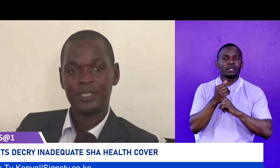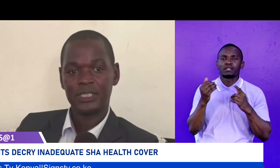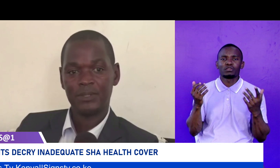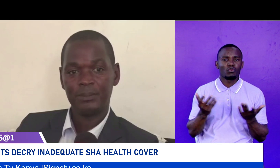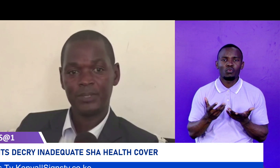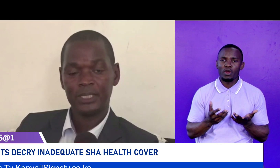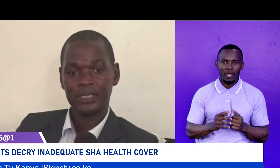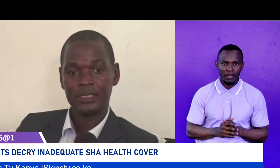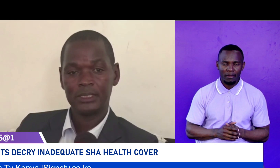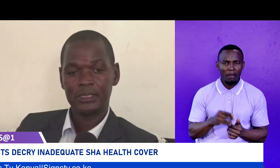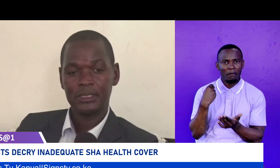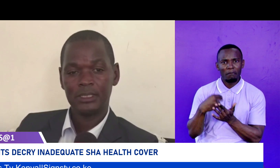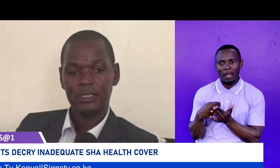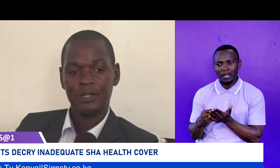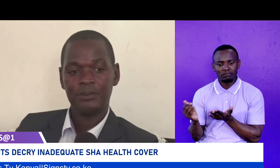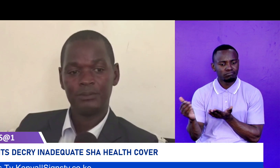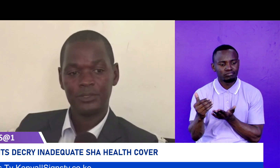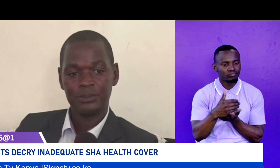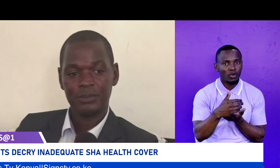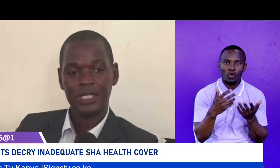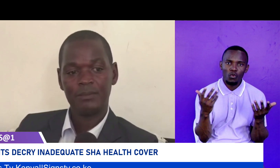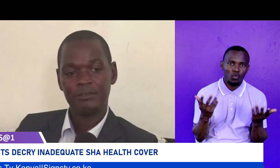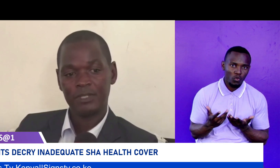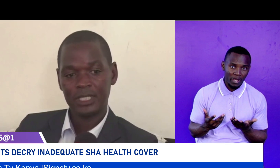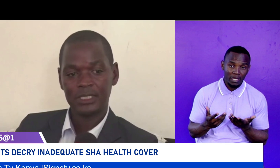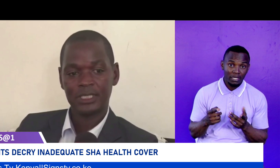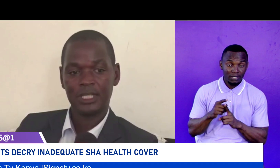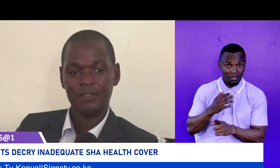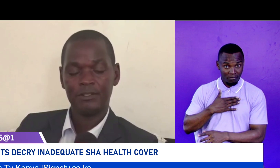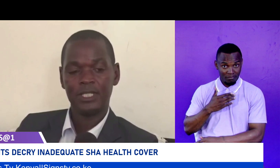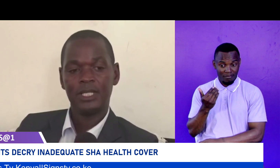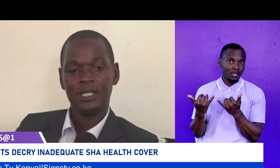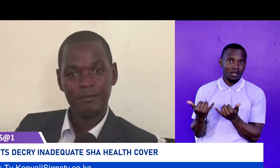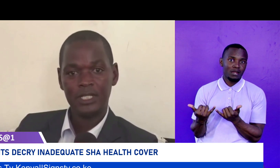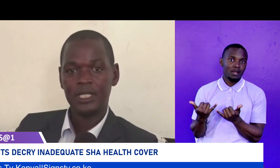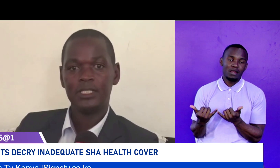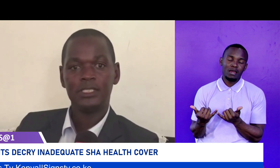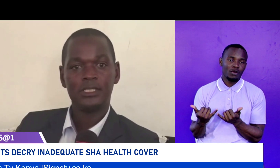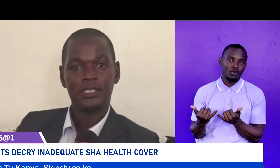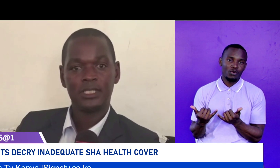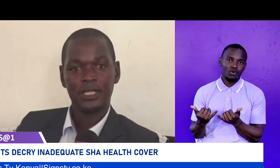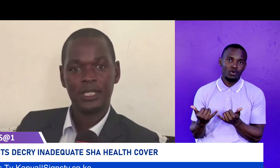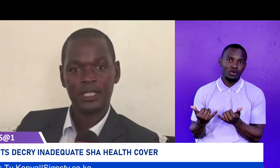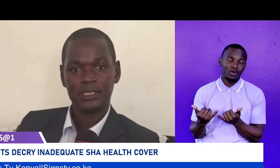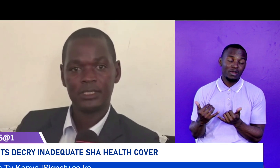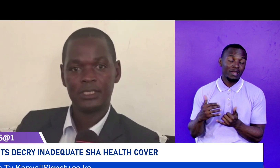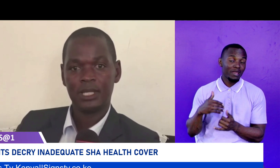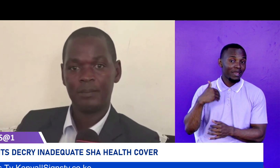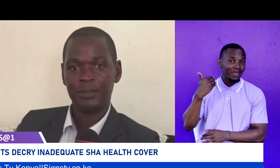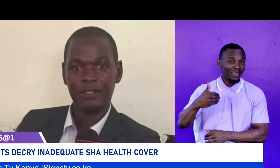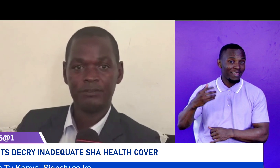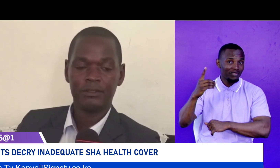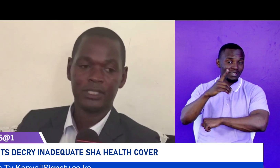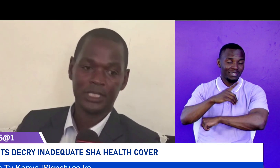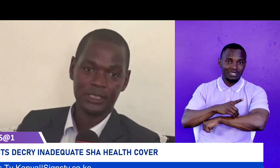pesa wapi? Na huyu mtoto mali amefikia sasa hivi, like every day she has a painful